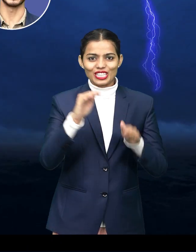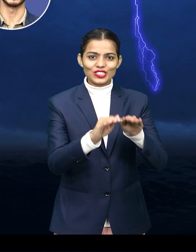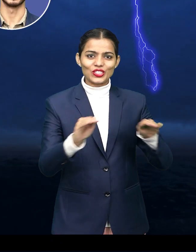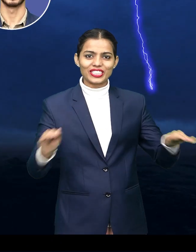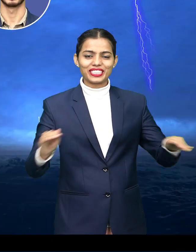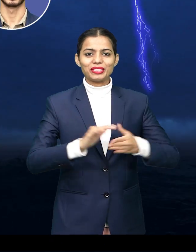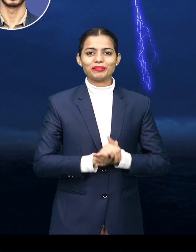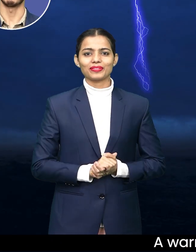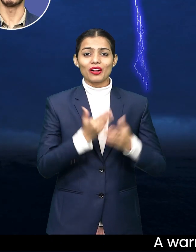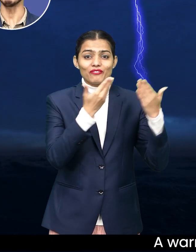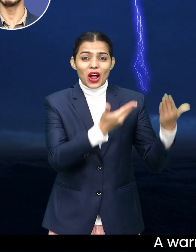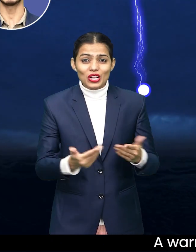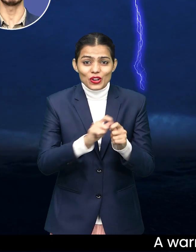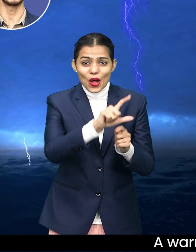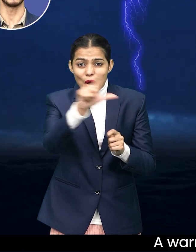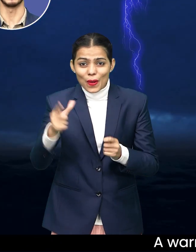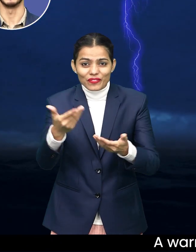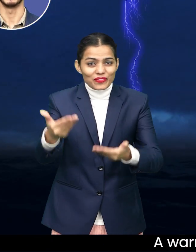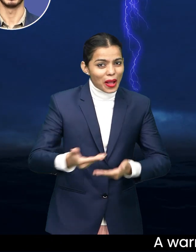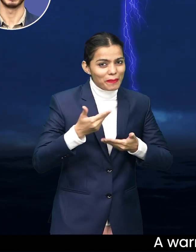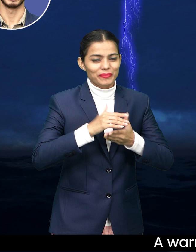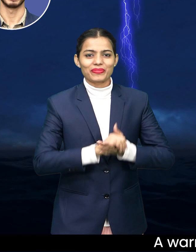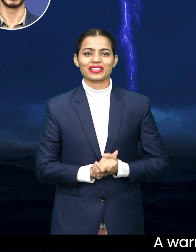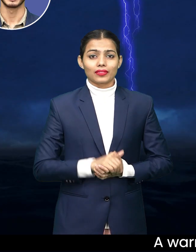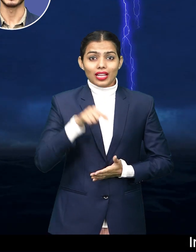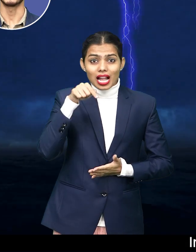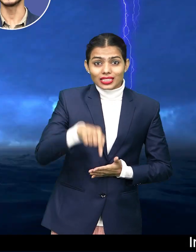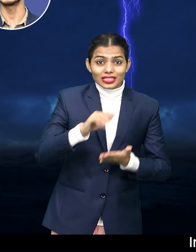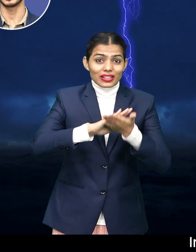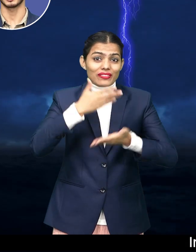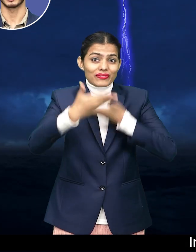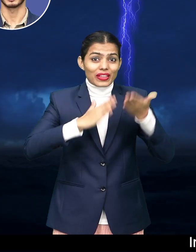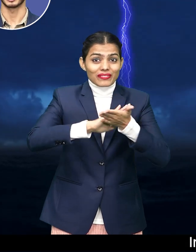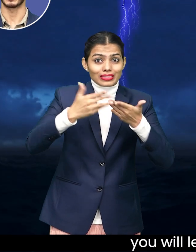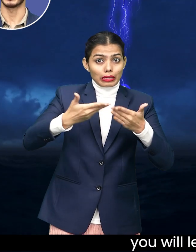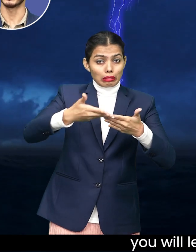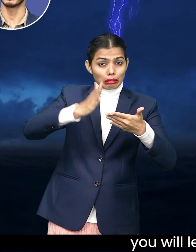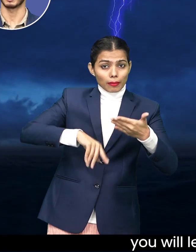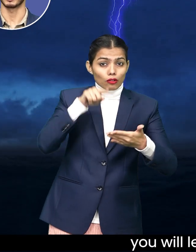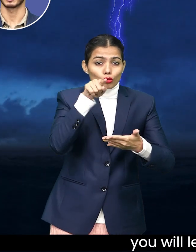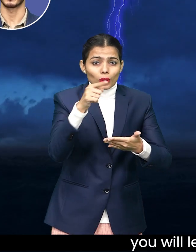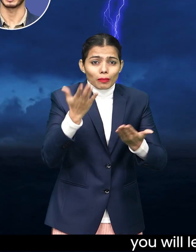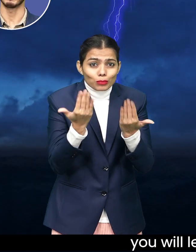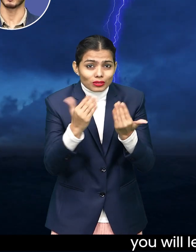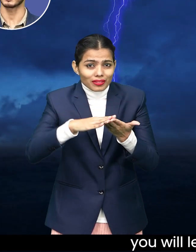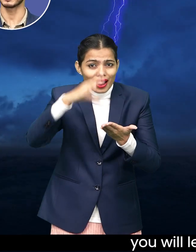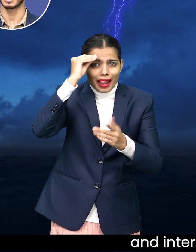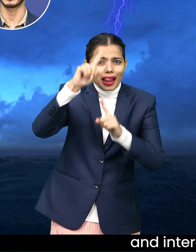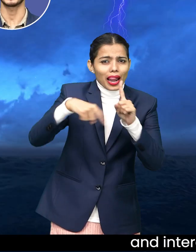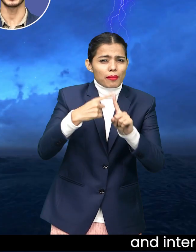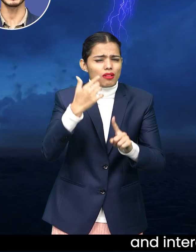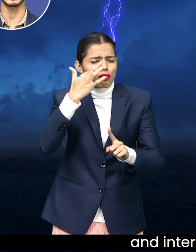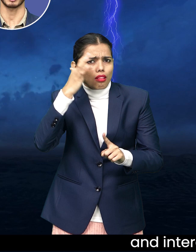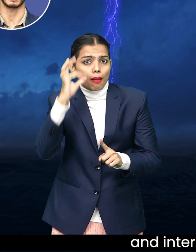Hello children, a warm welcome to you all. In today's session, you will learn about the important